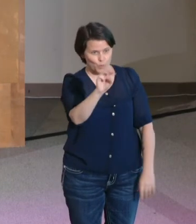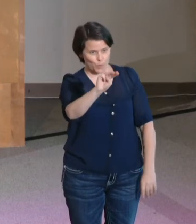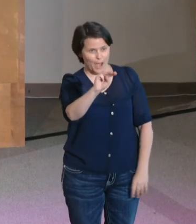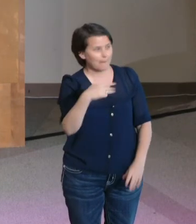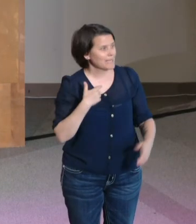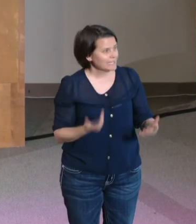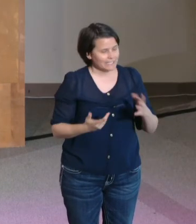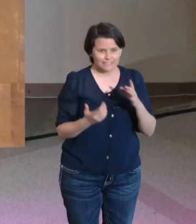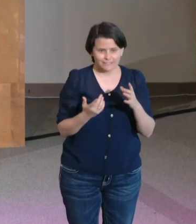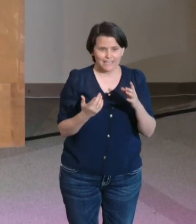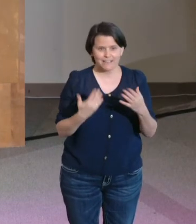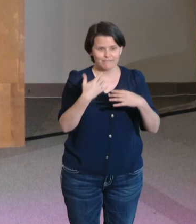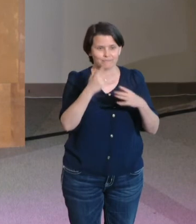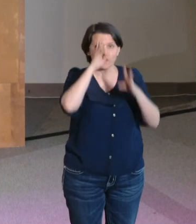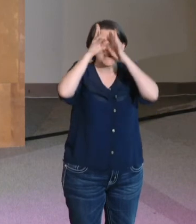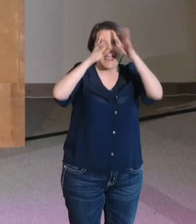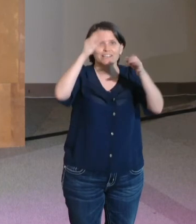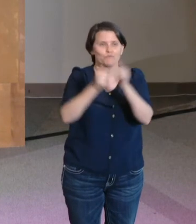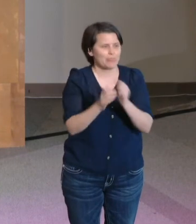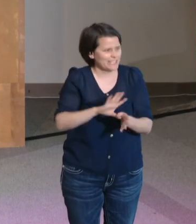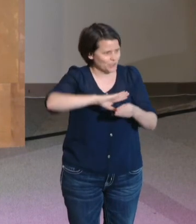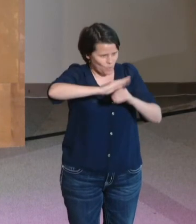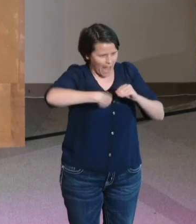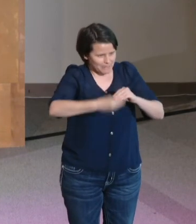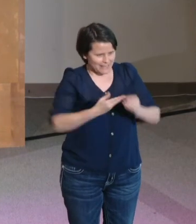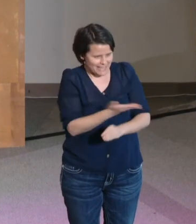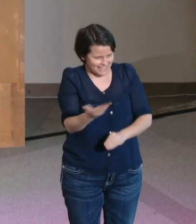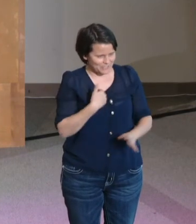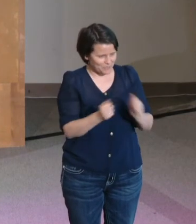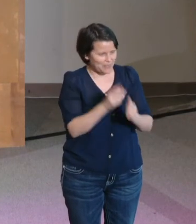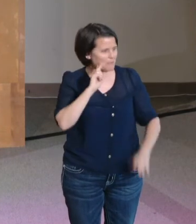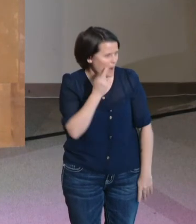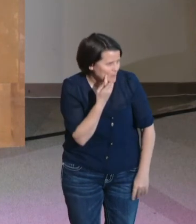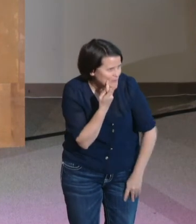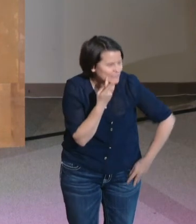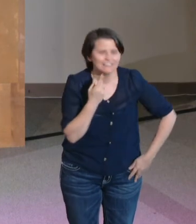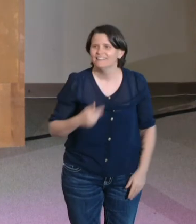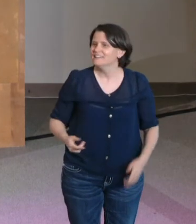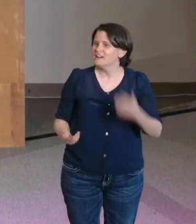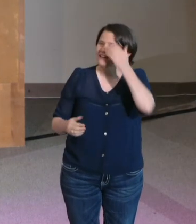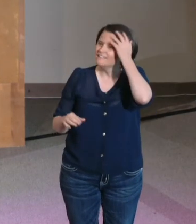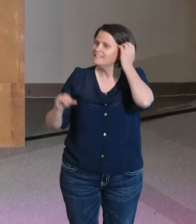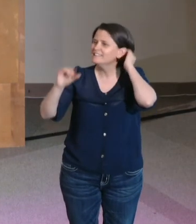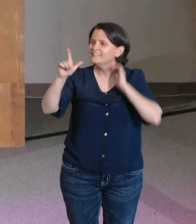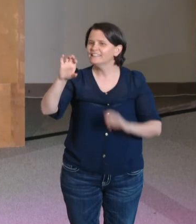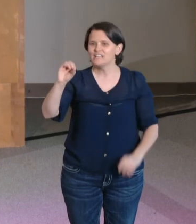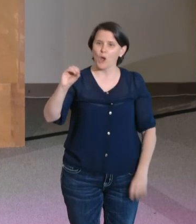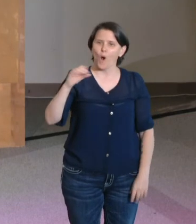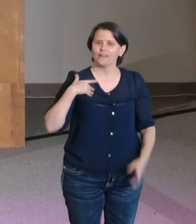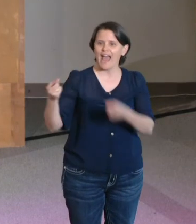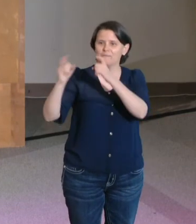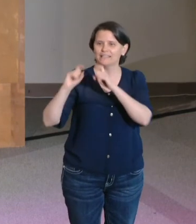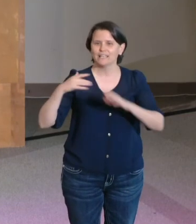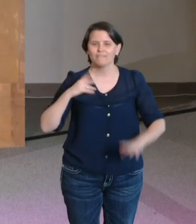wrappy things with the produce. I'm down. I got spoiled. Neil gave me some of his pickled cucumbers.